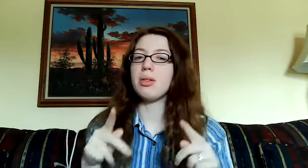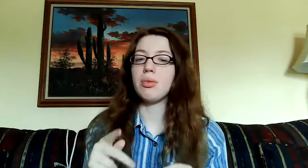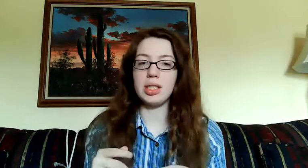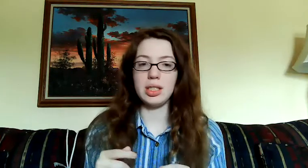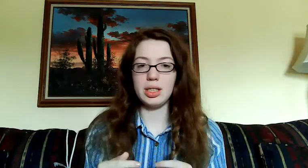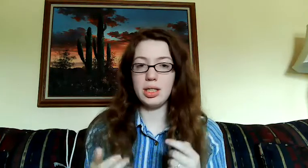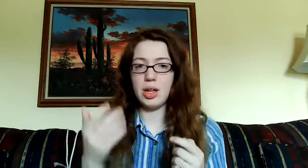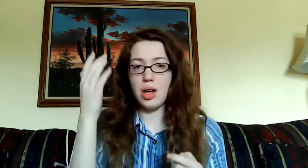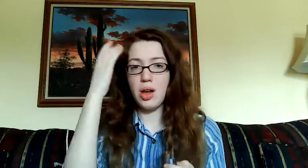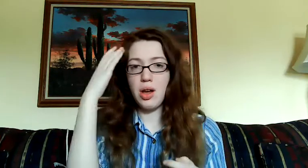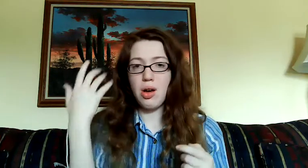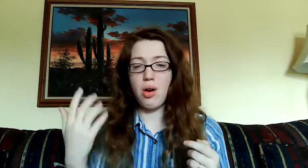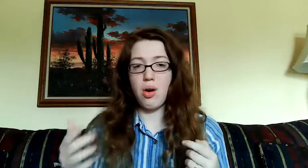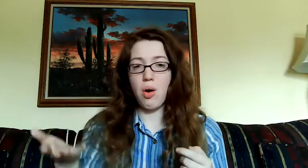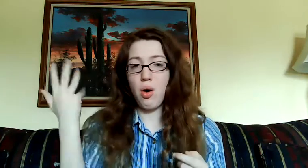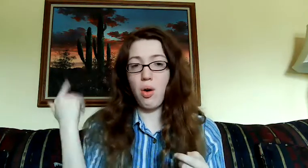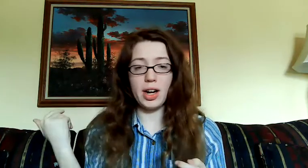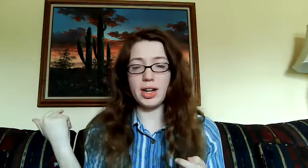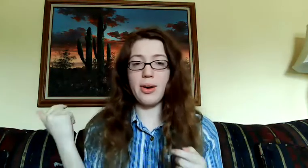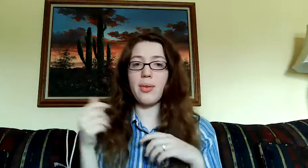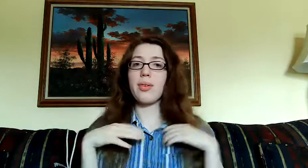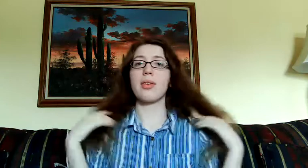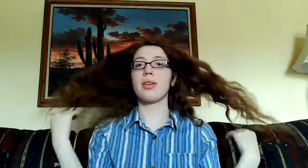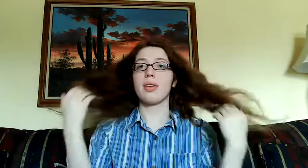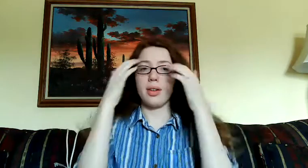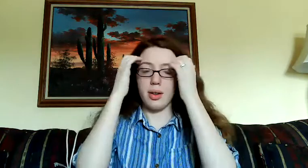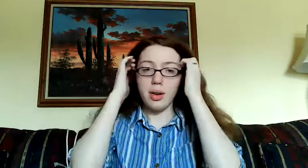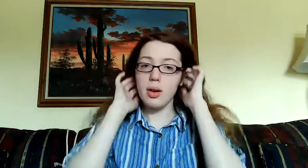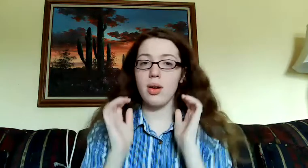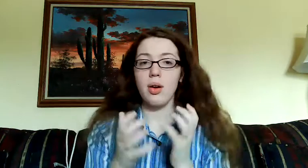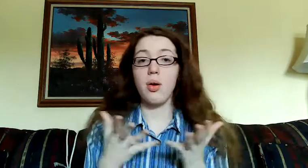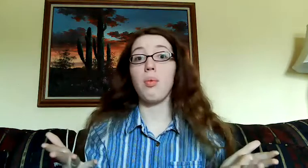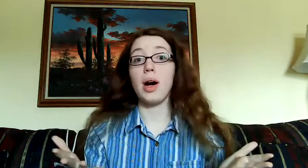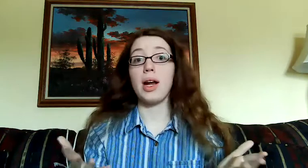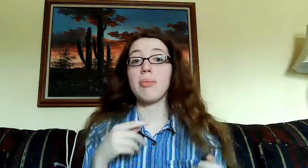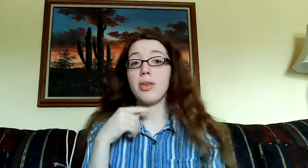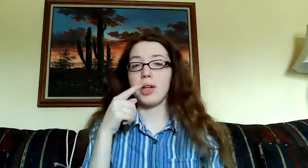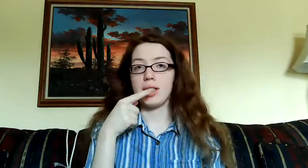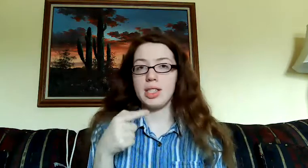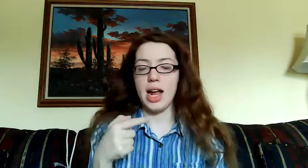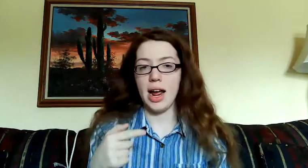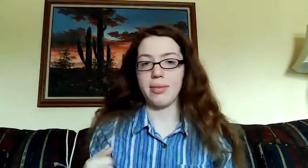will already know what I'm going to say.